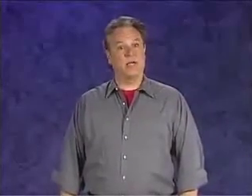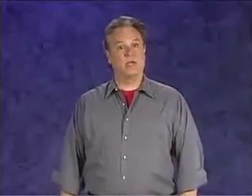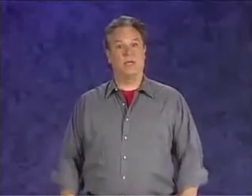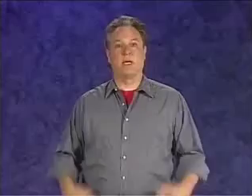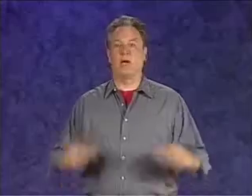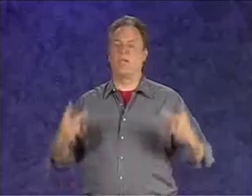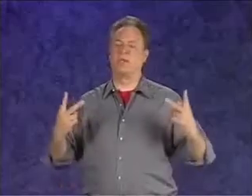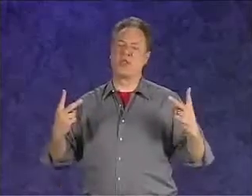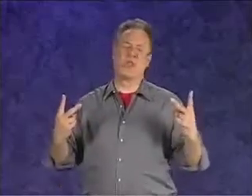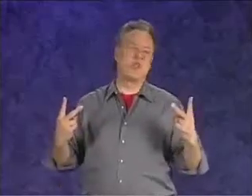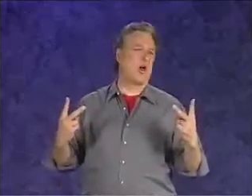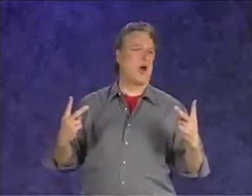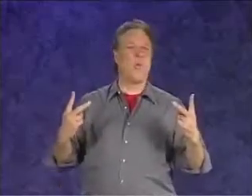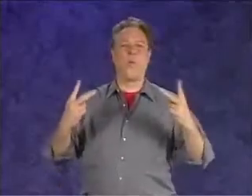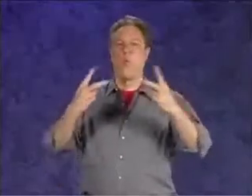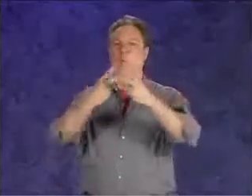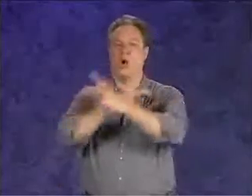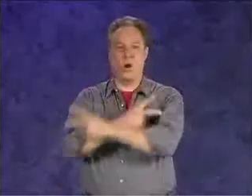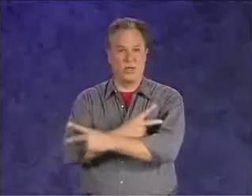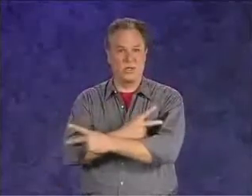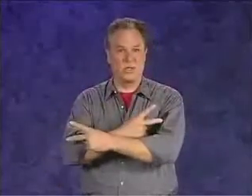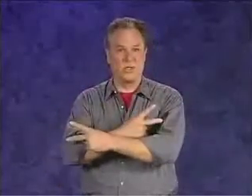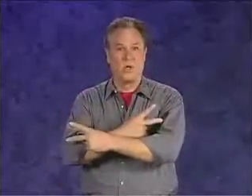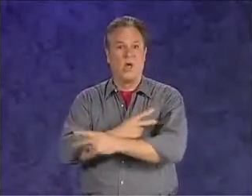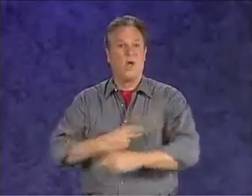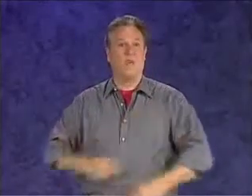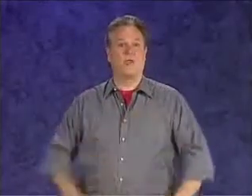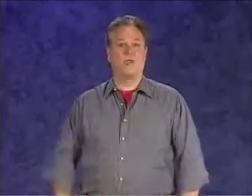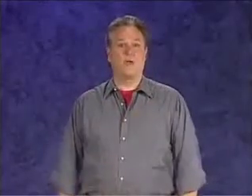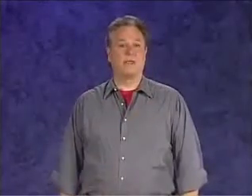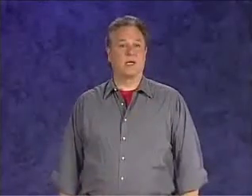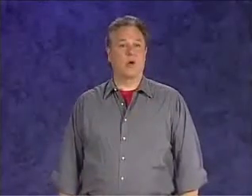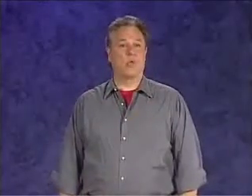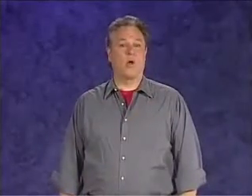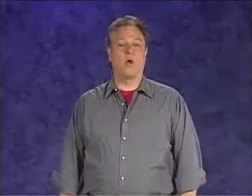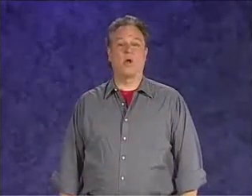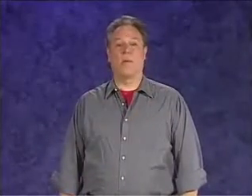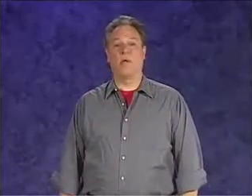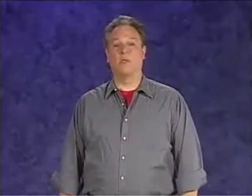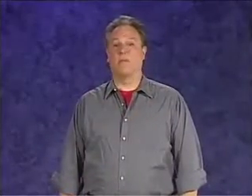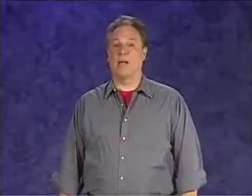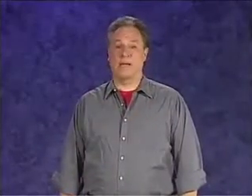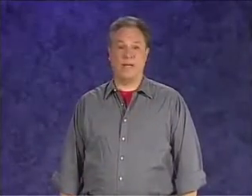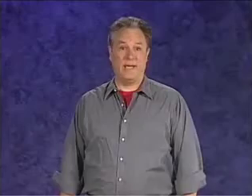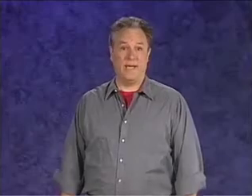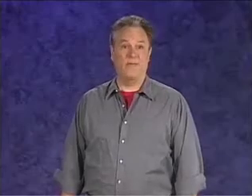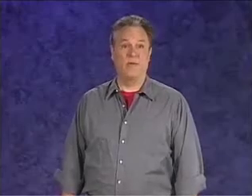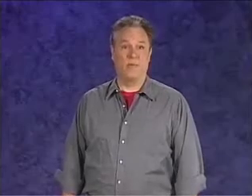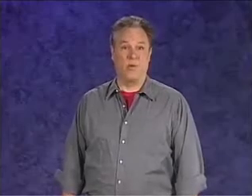situation becomes the worst when the things that go wrong are multiplied even